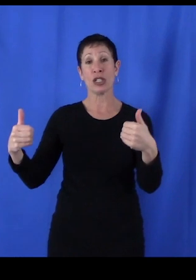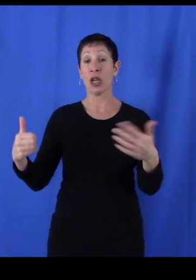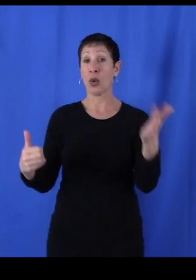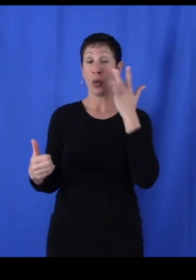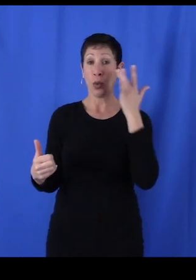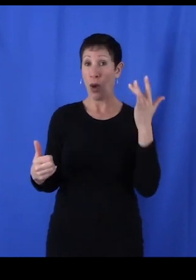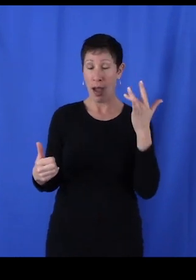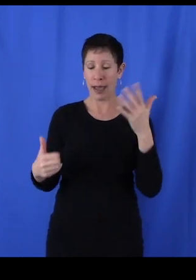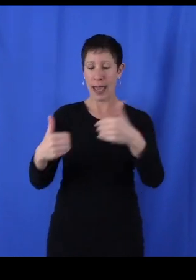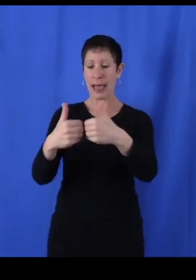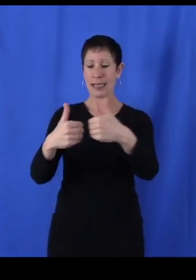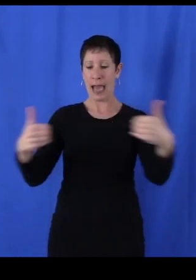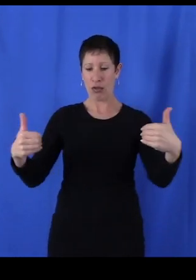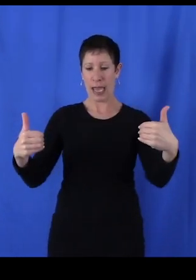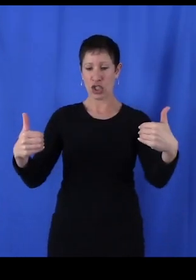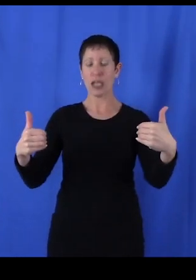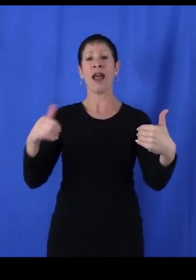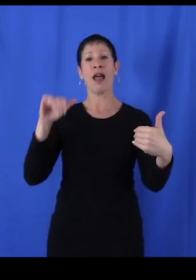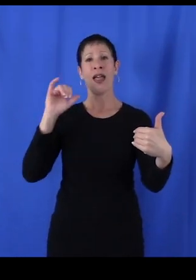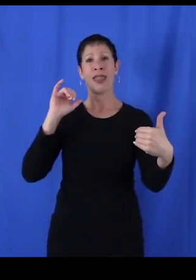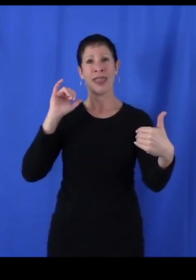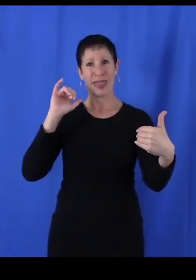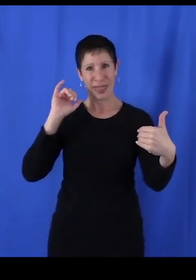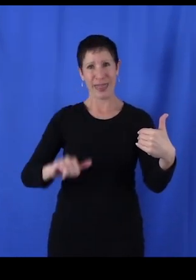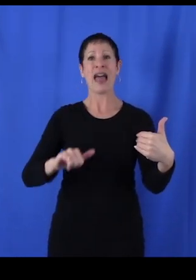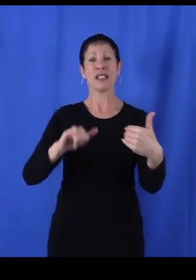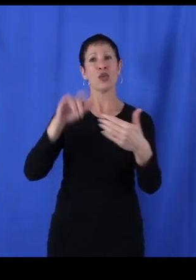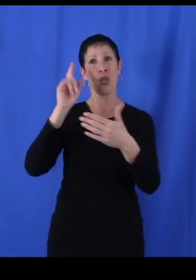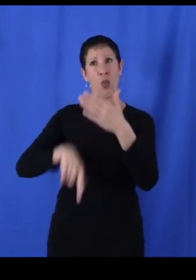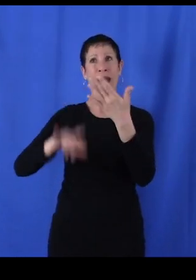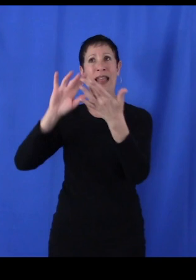segregation is the stuff that networks are made of.